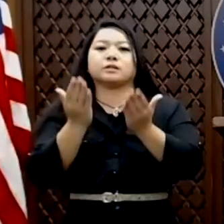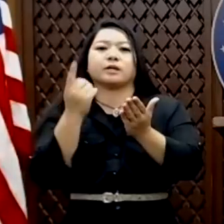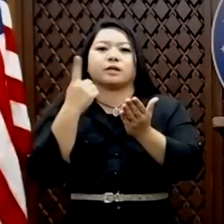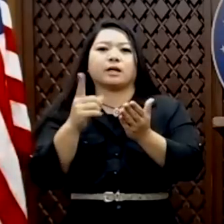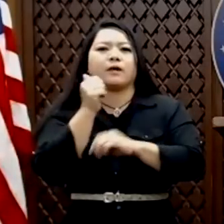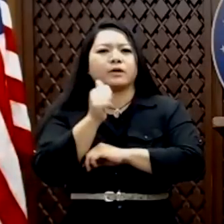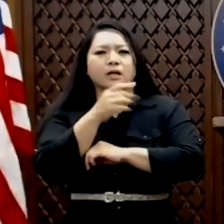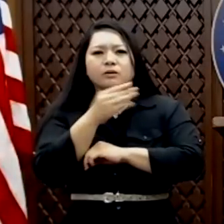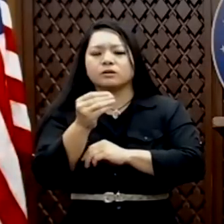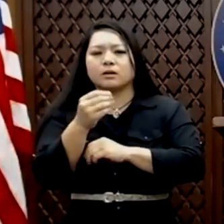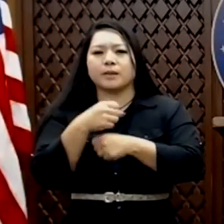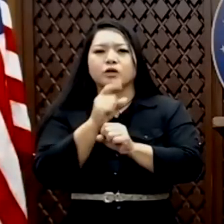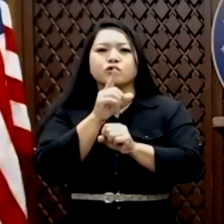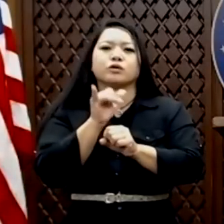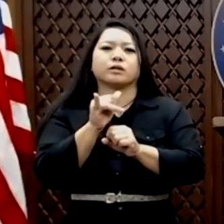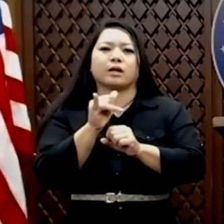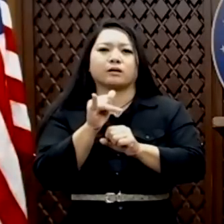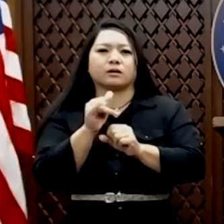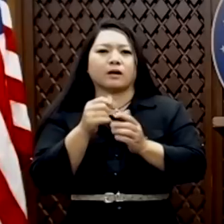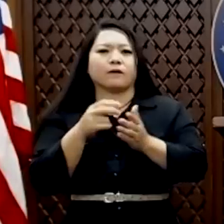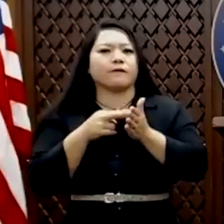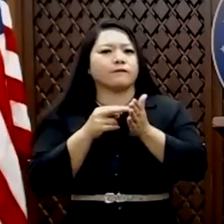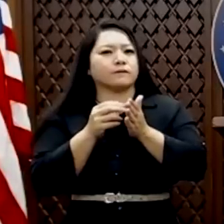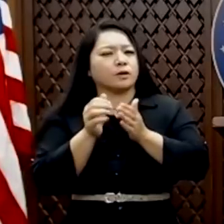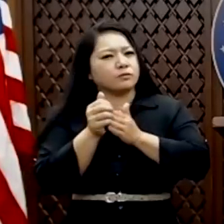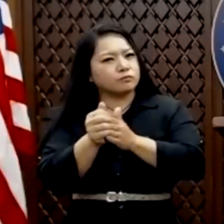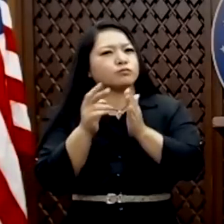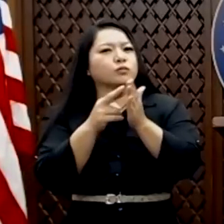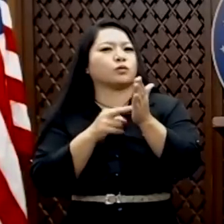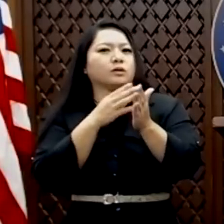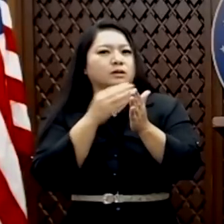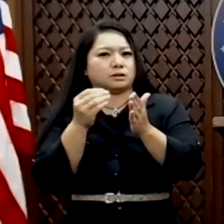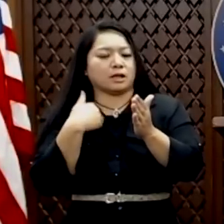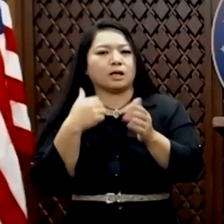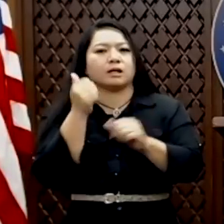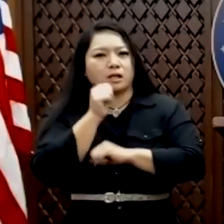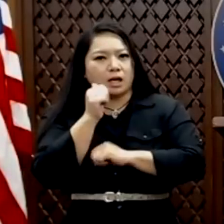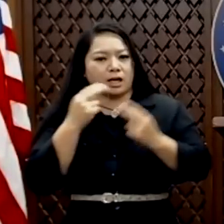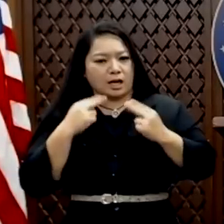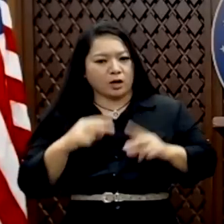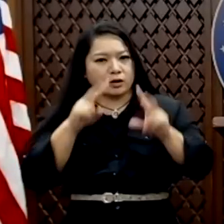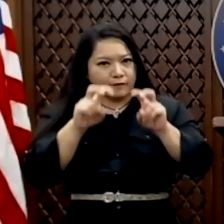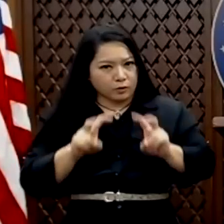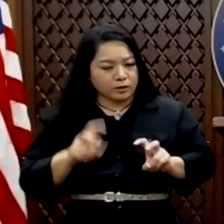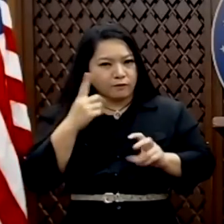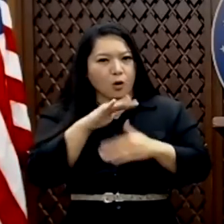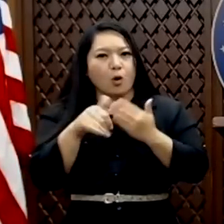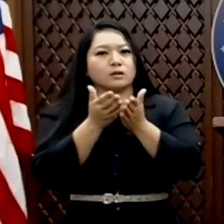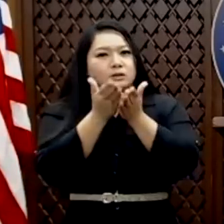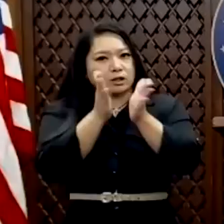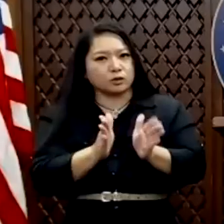that sailors adhere to the quarantine protocols, and military representatives will conduct daily health evaluations for these